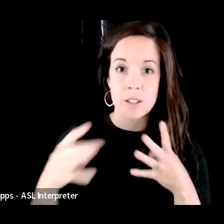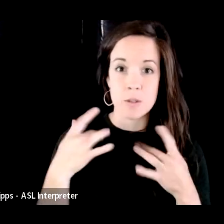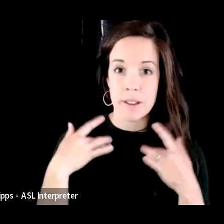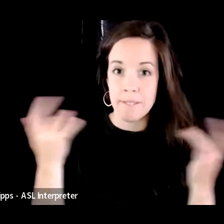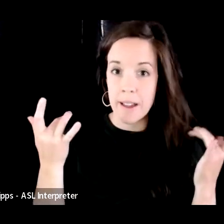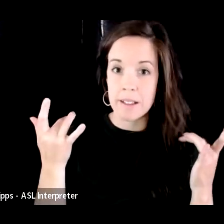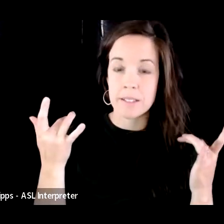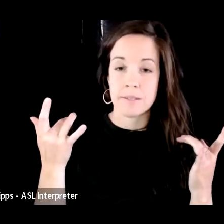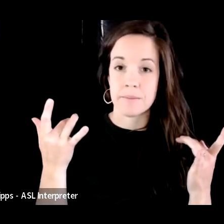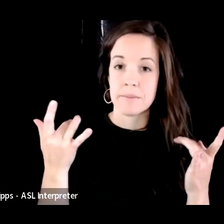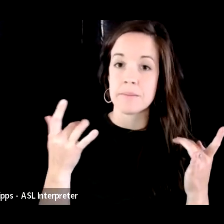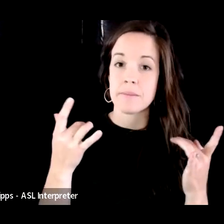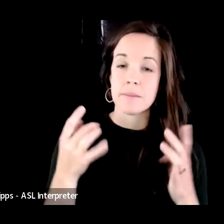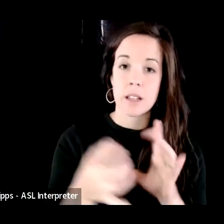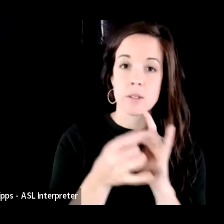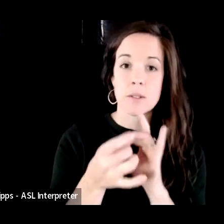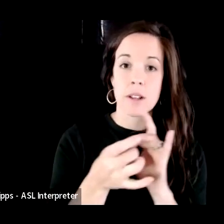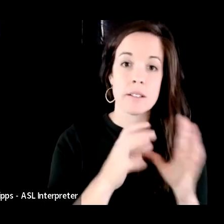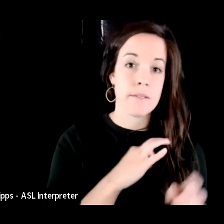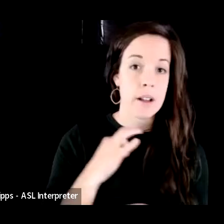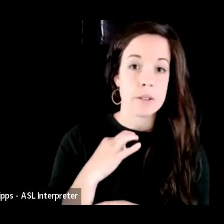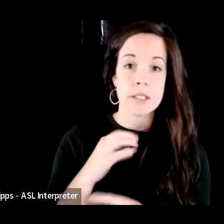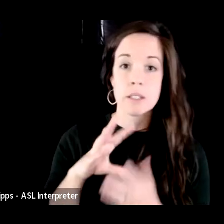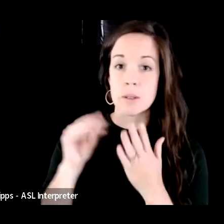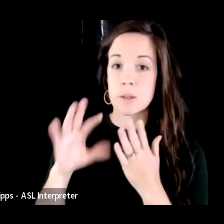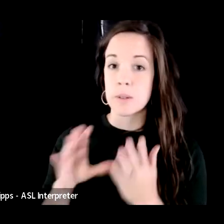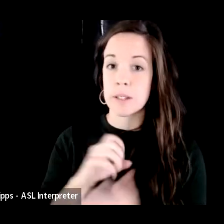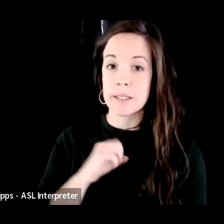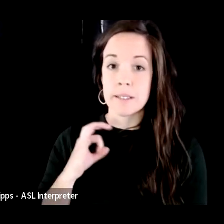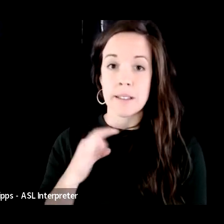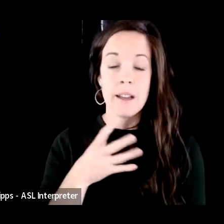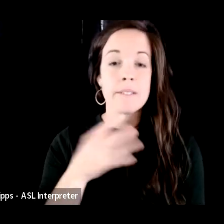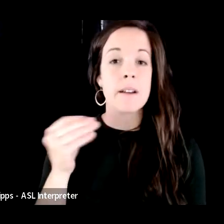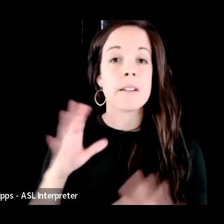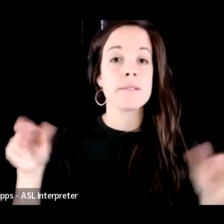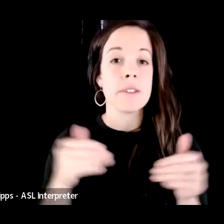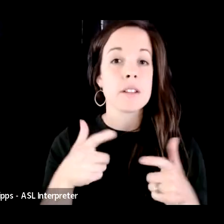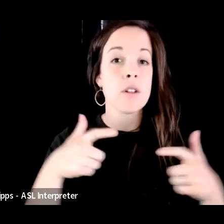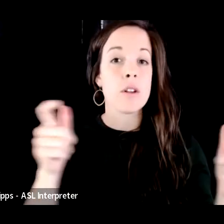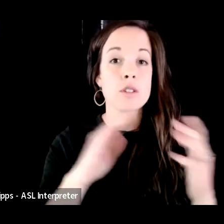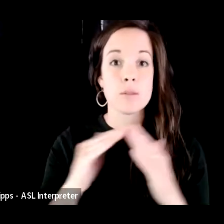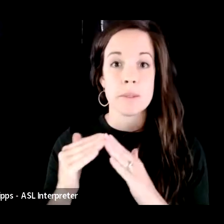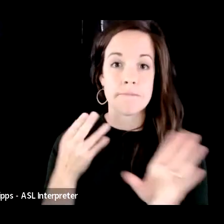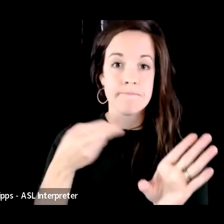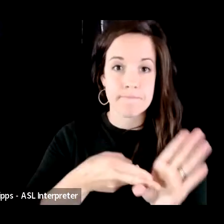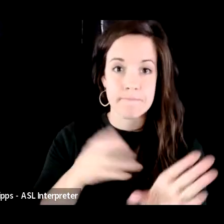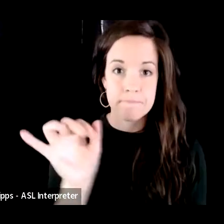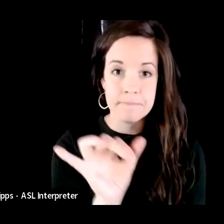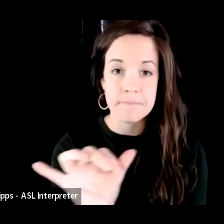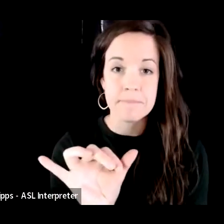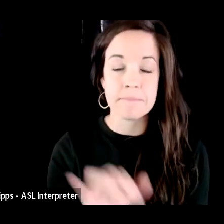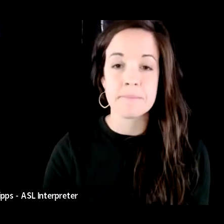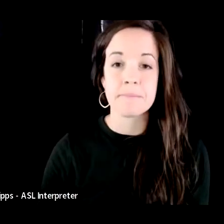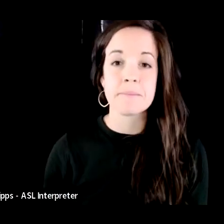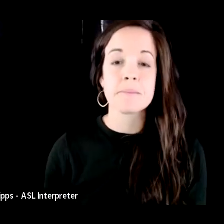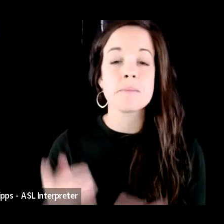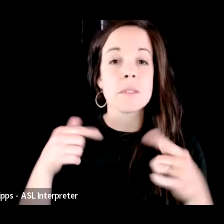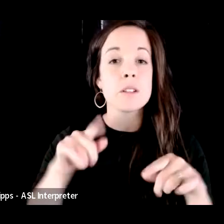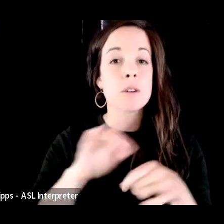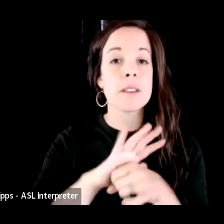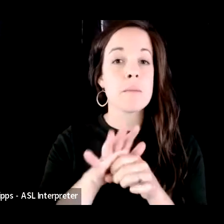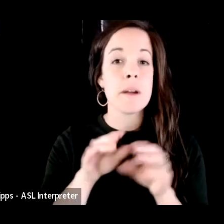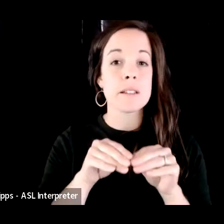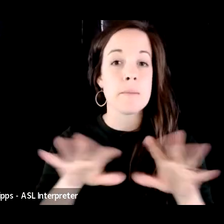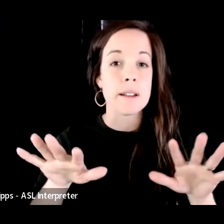that unites faculty, students, and staff and invites the larger community to join us. Throughout the pandemic, the